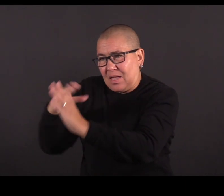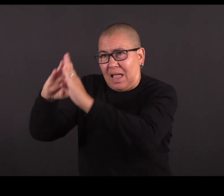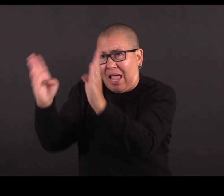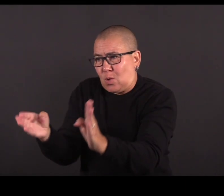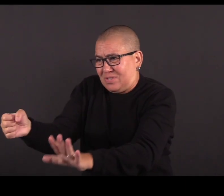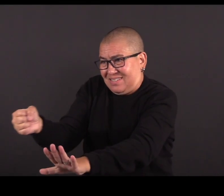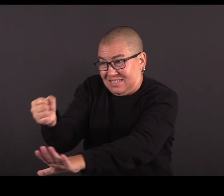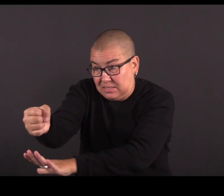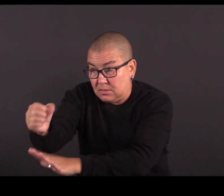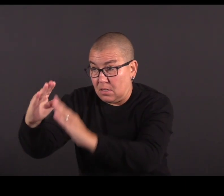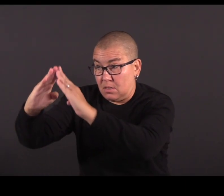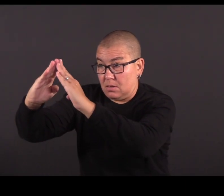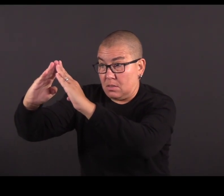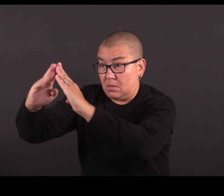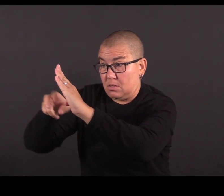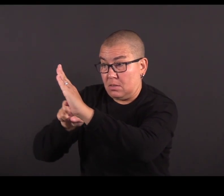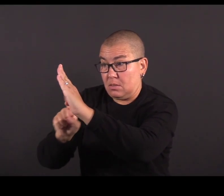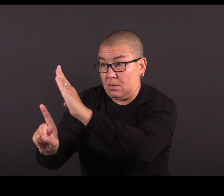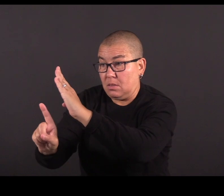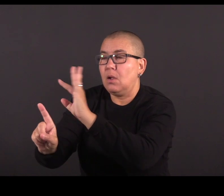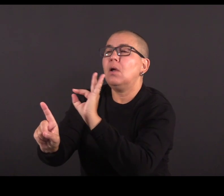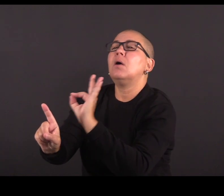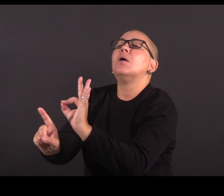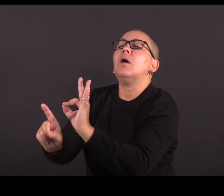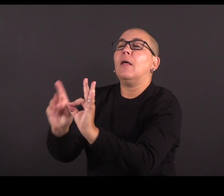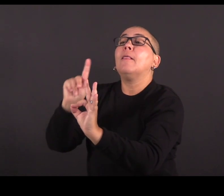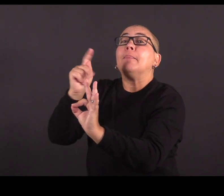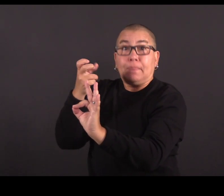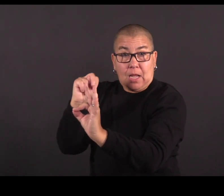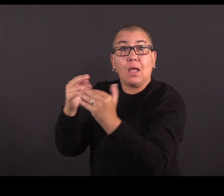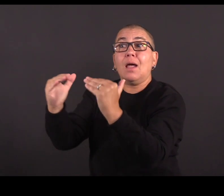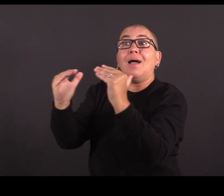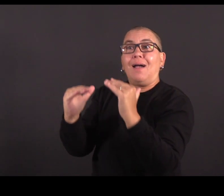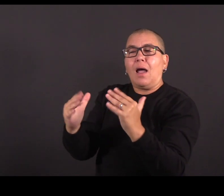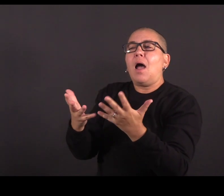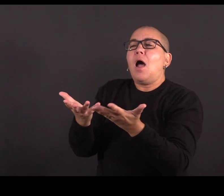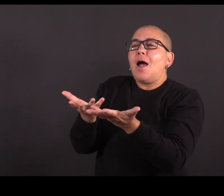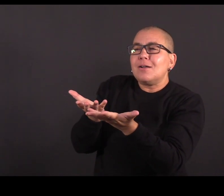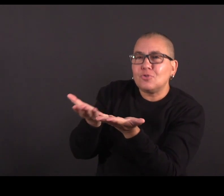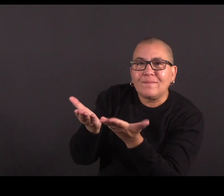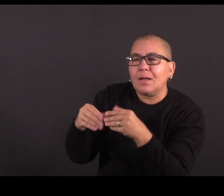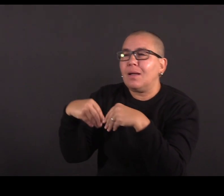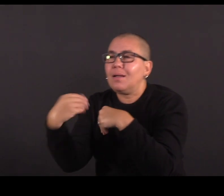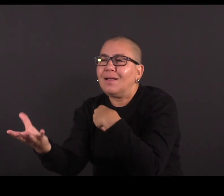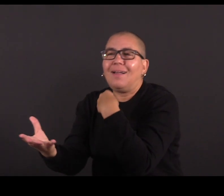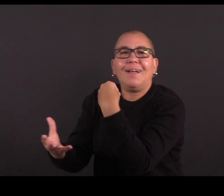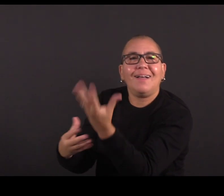and then address other areas of the need once housing stability is secured.